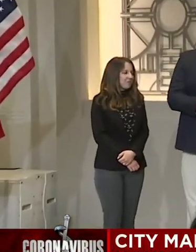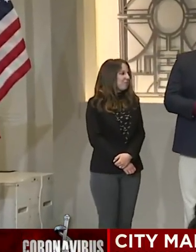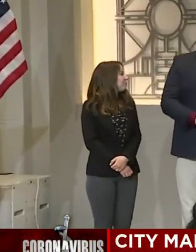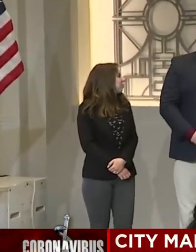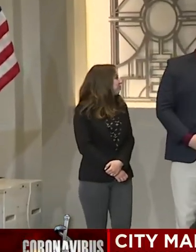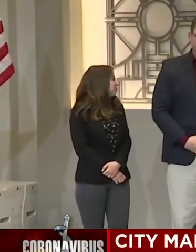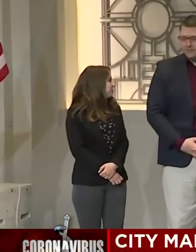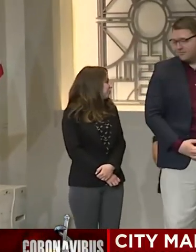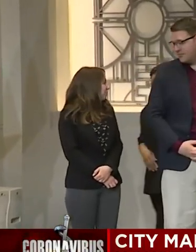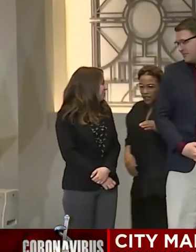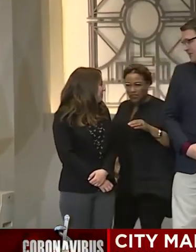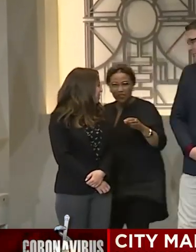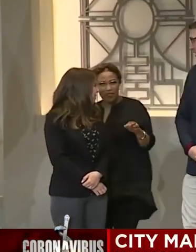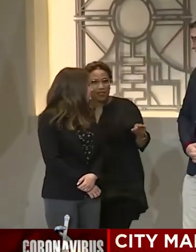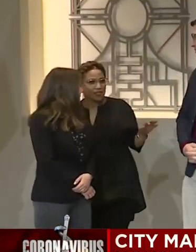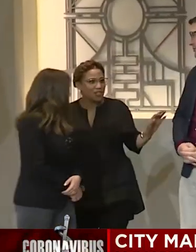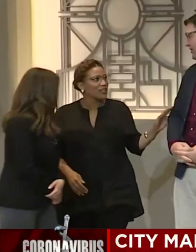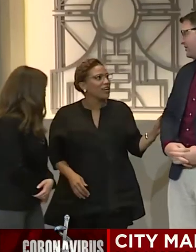Hidalgo. Let's listen in.